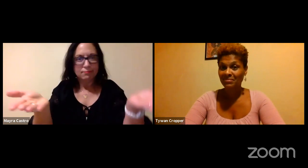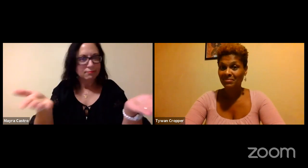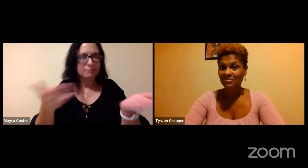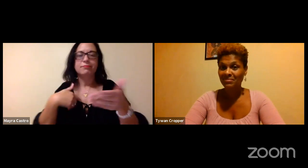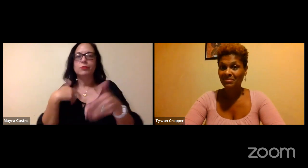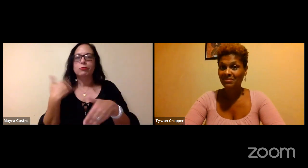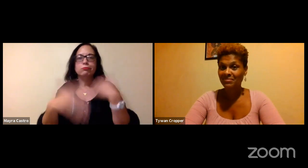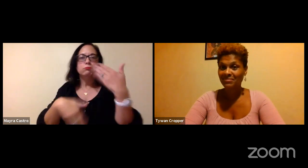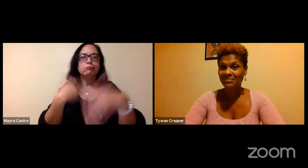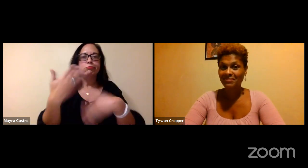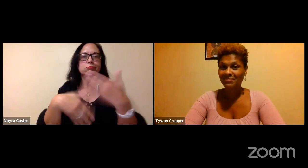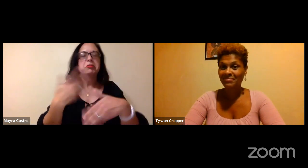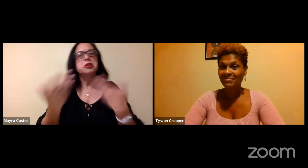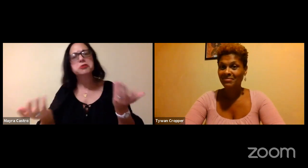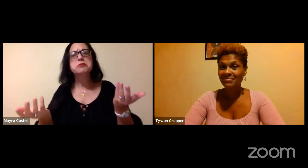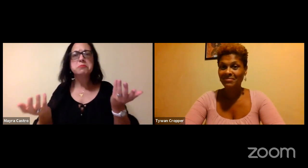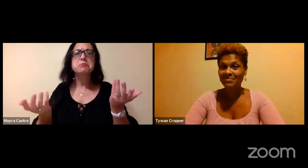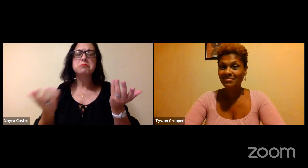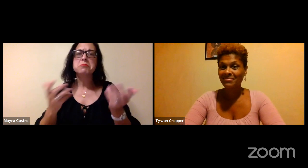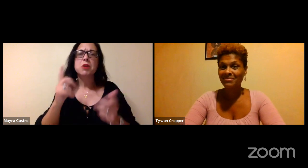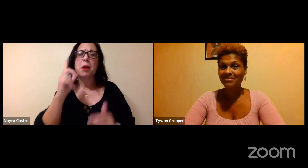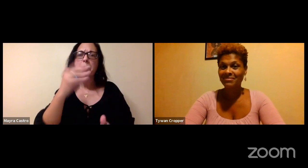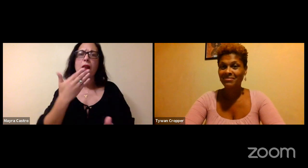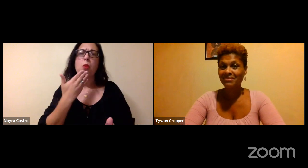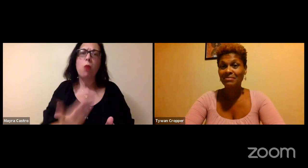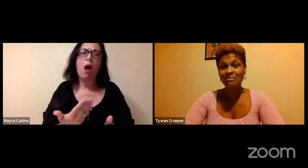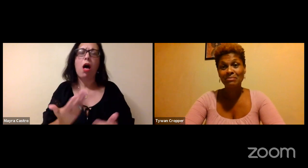purely deaf class unto itself.